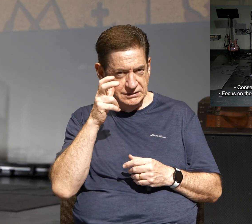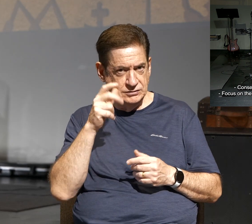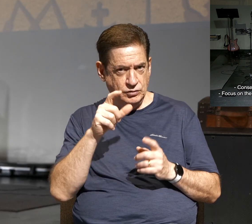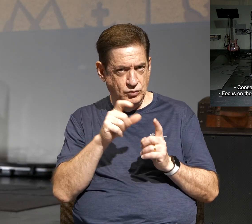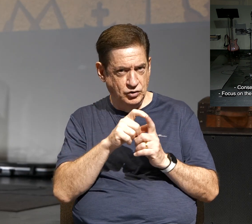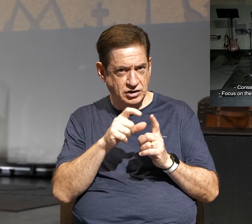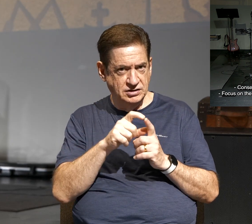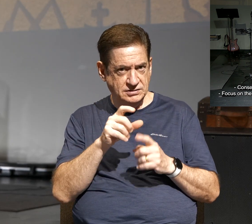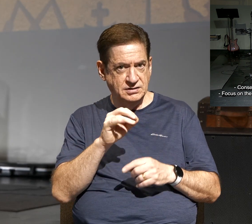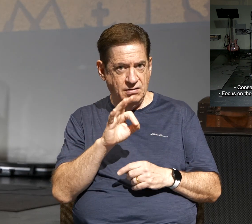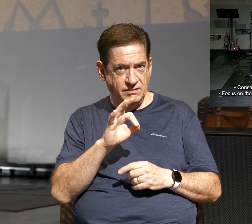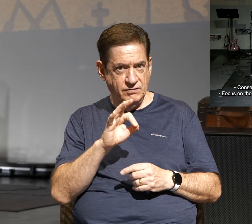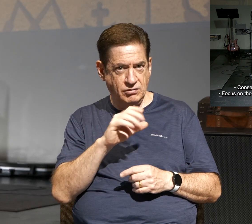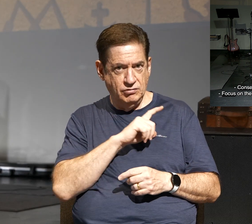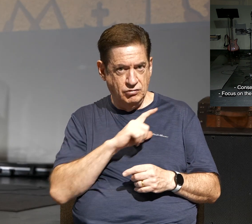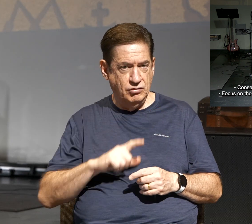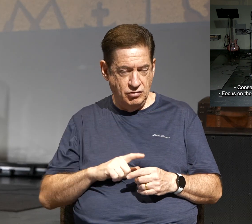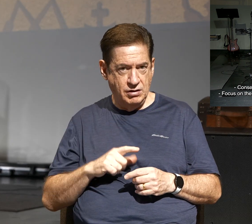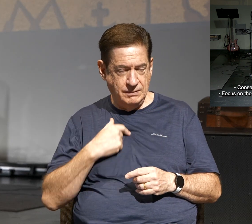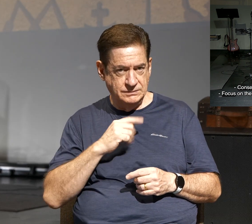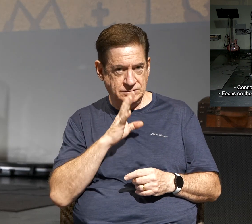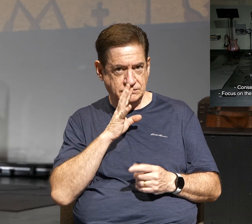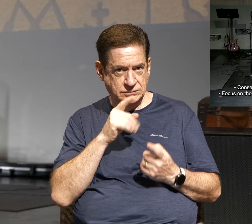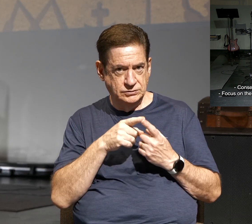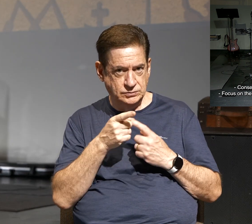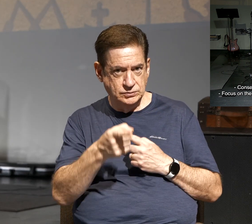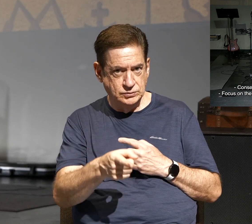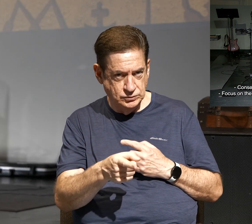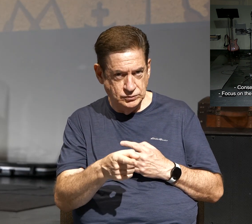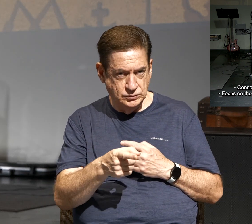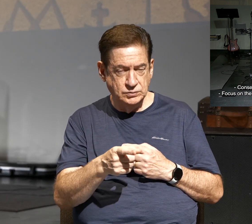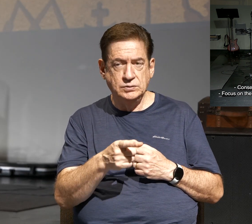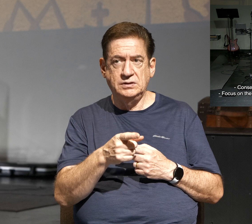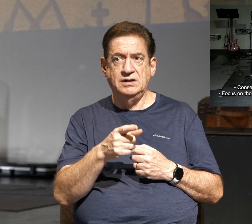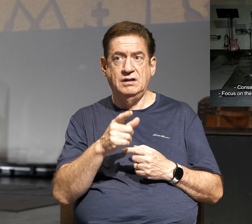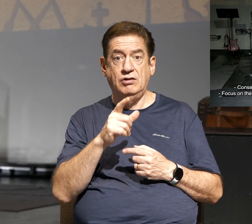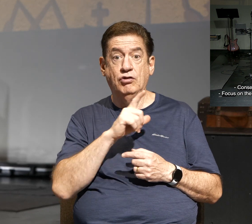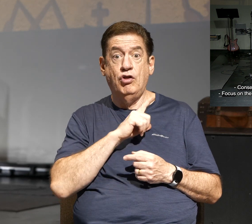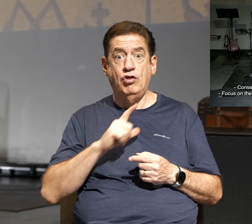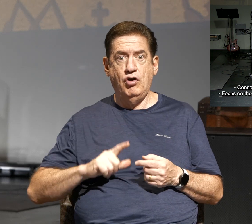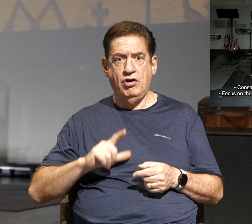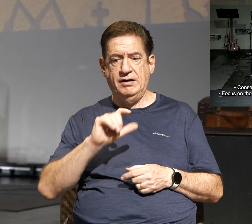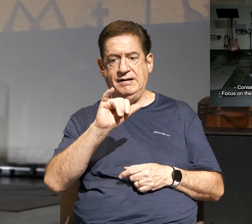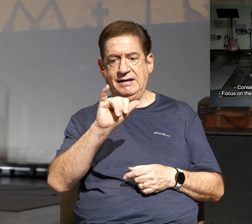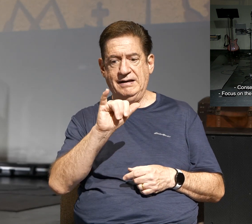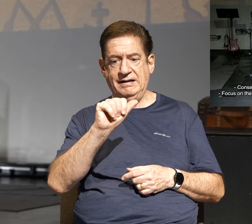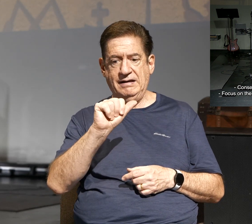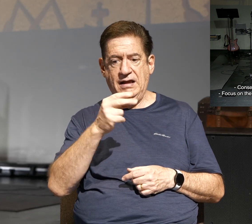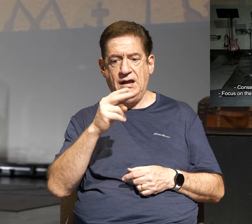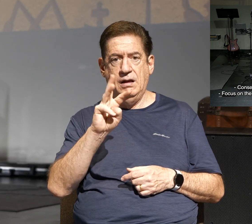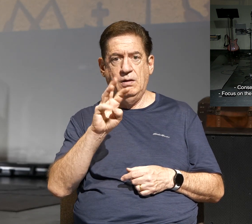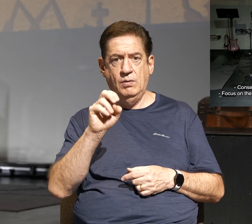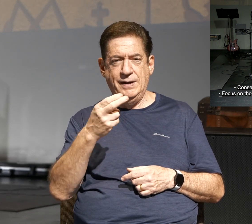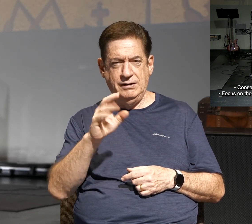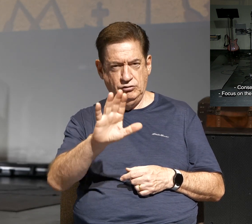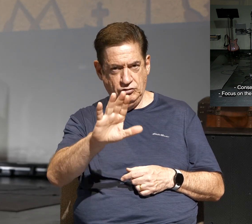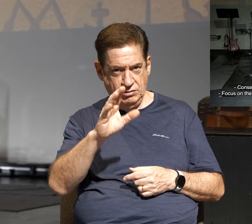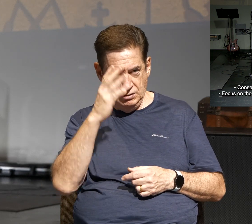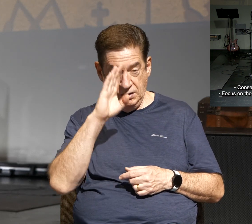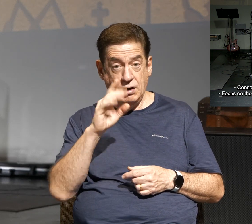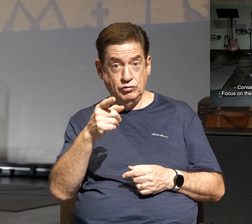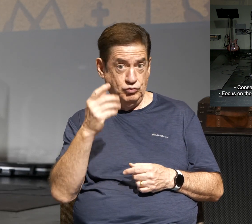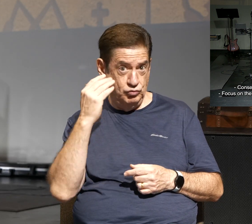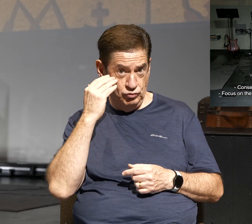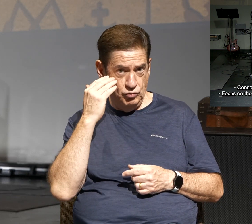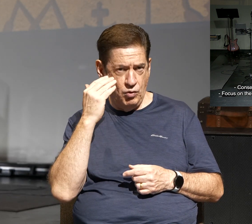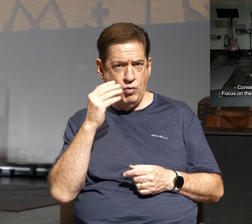the Lord. So these are the very words of the Lord. I'm speaking to you, the Lord Yahweh, your God. And Joshua said, here is how you shall know